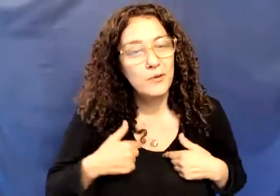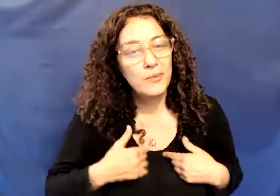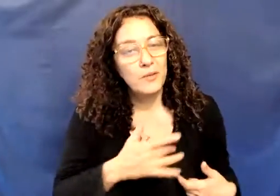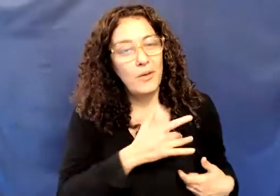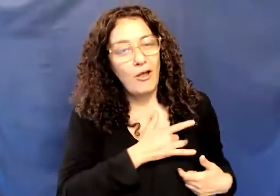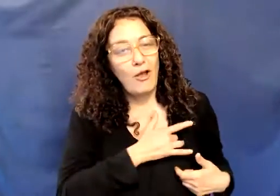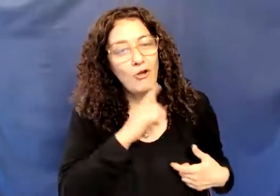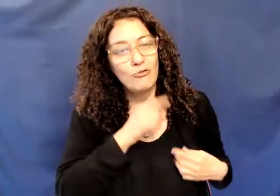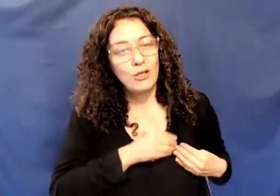And